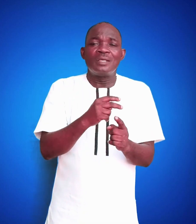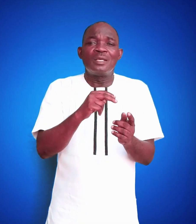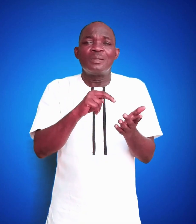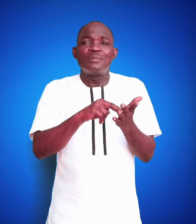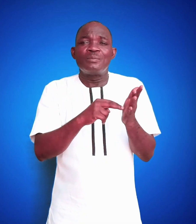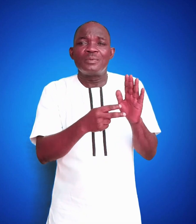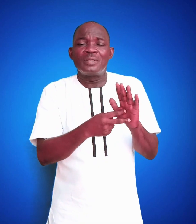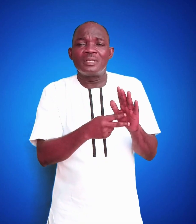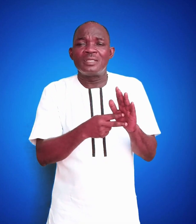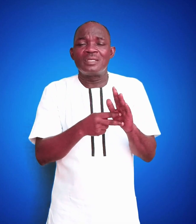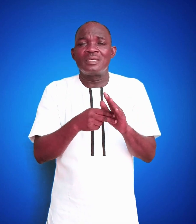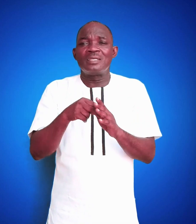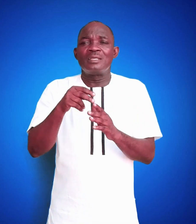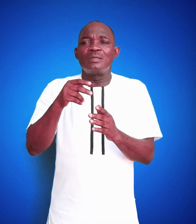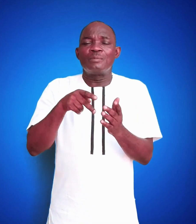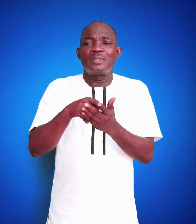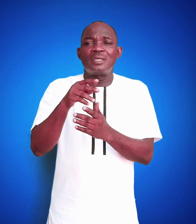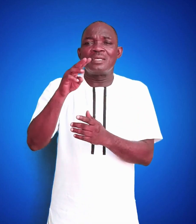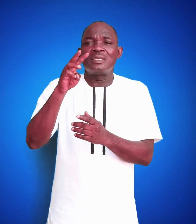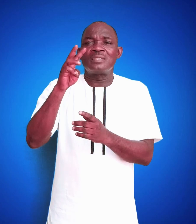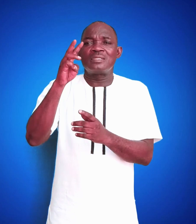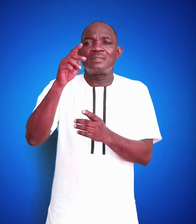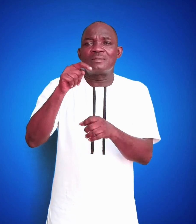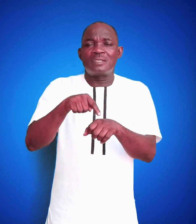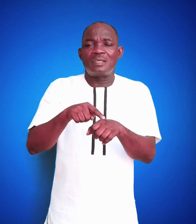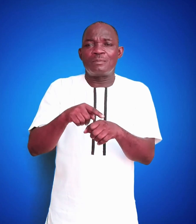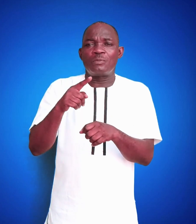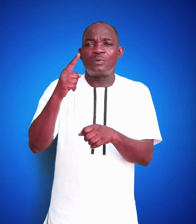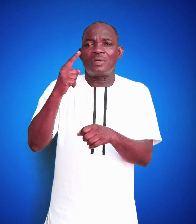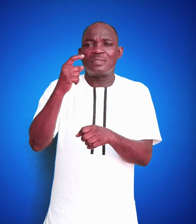is 6 times a year.